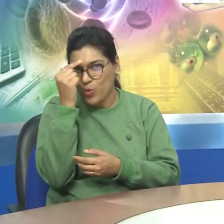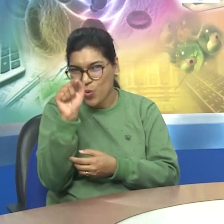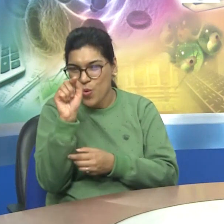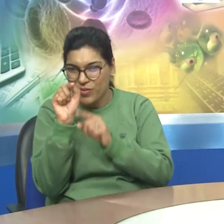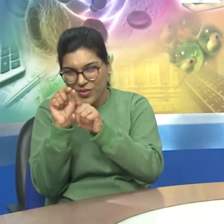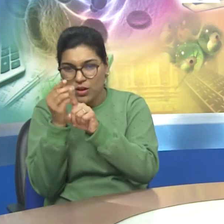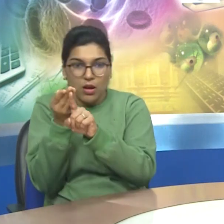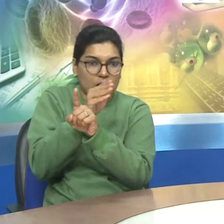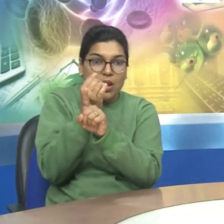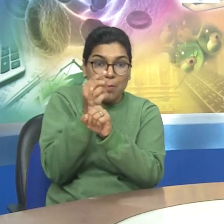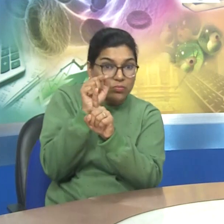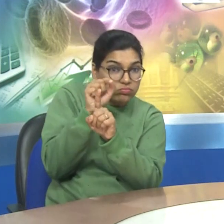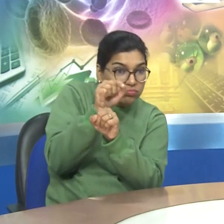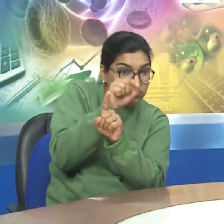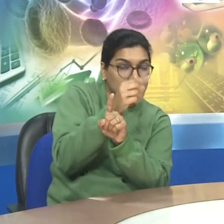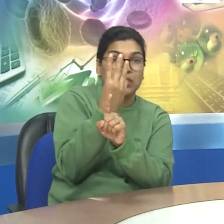The fourth point explains